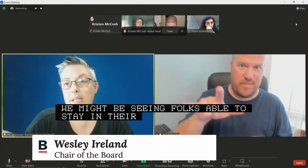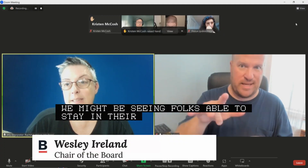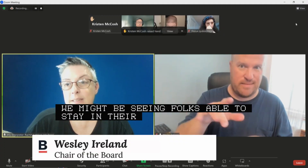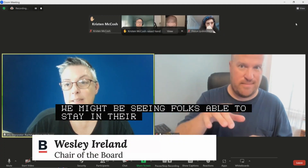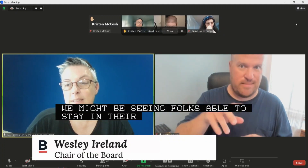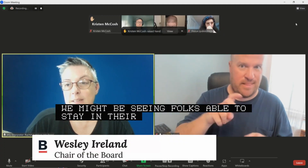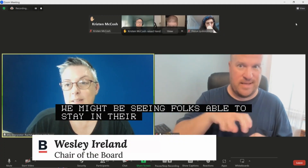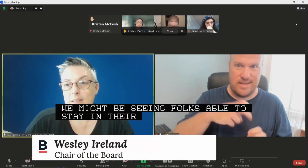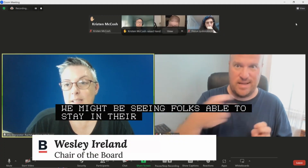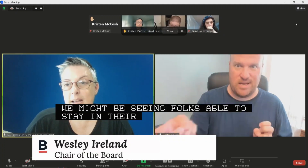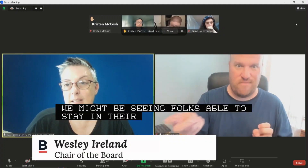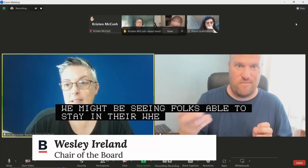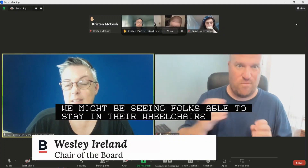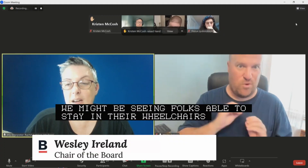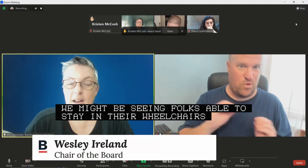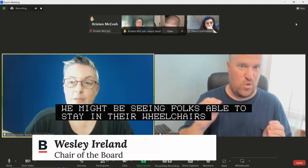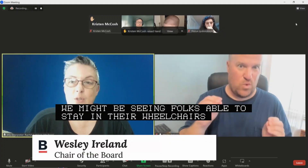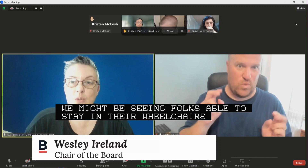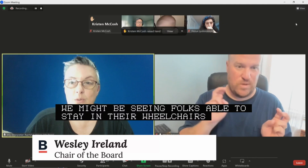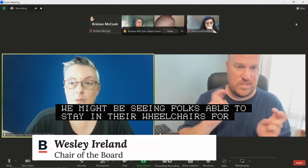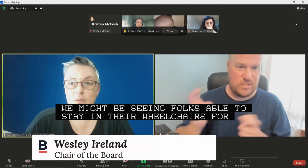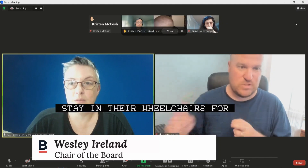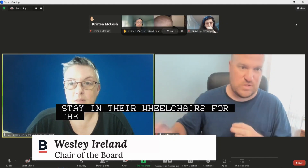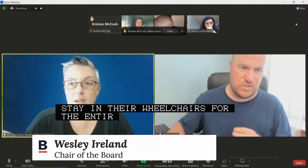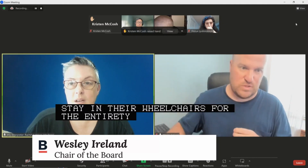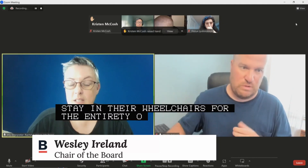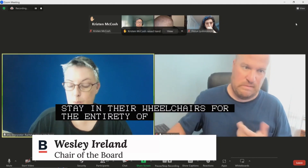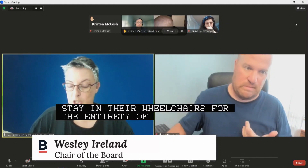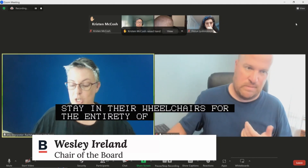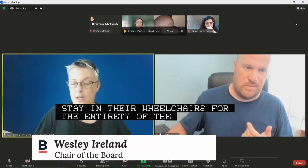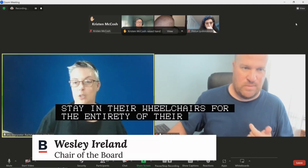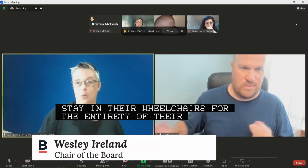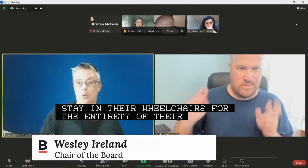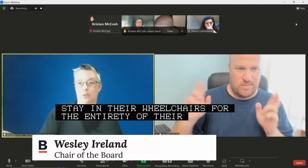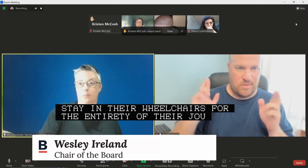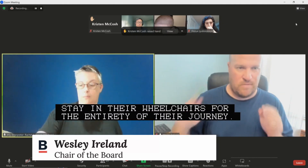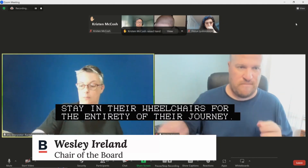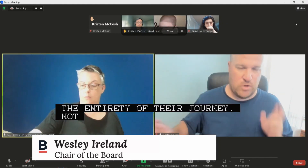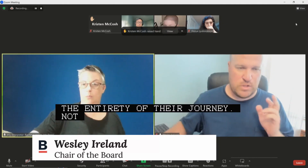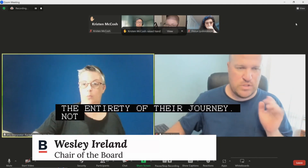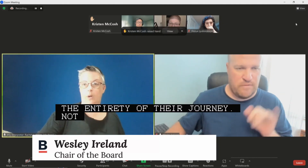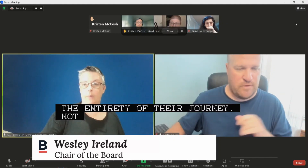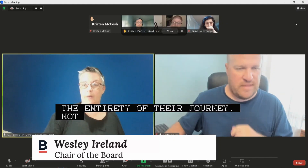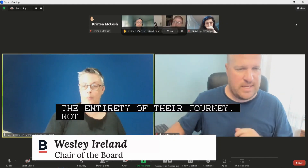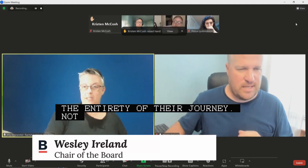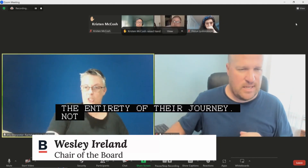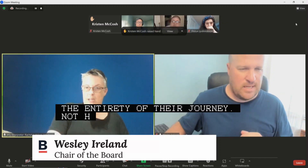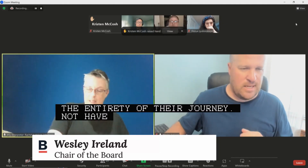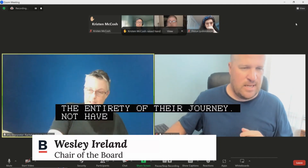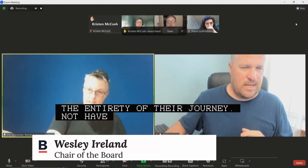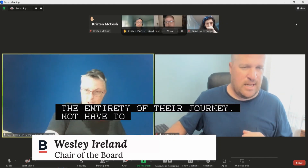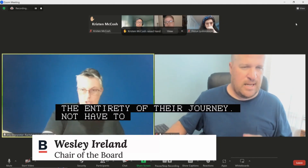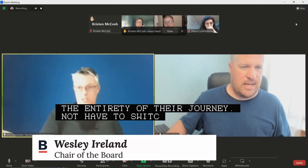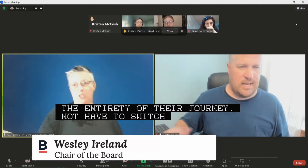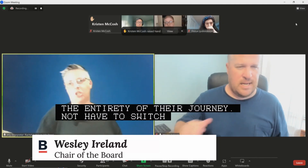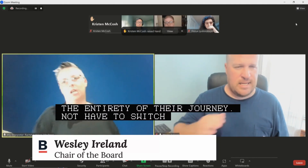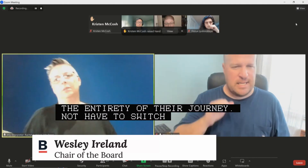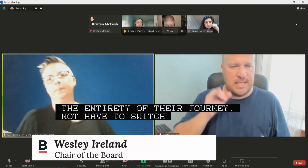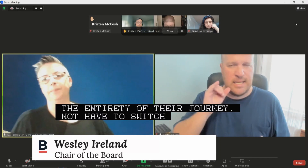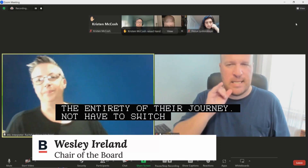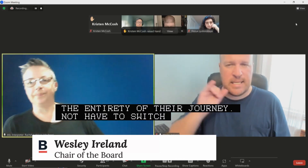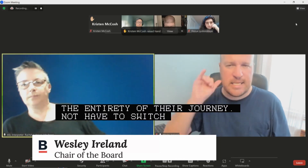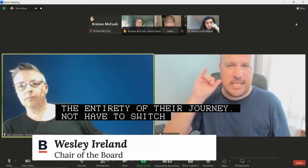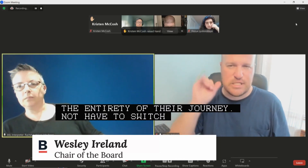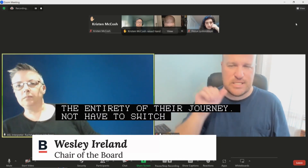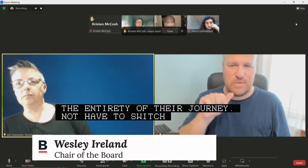their journey and not have to switch chairs or worry about the potentiality of danger to the chair.